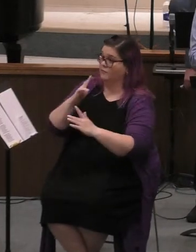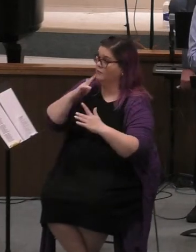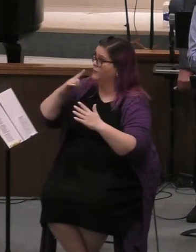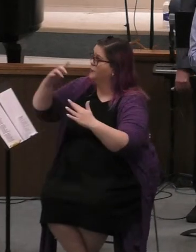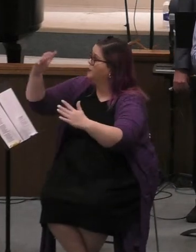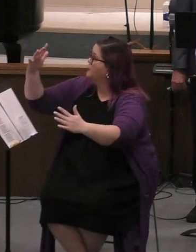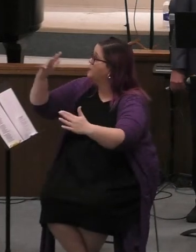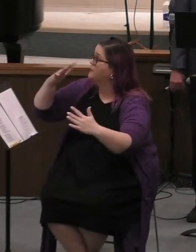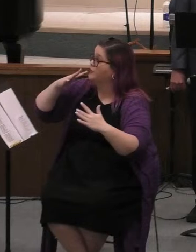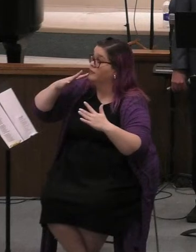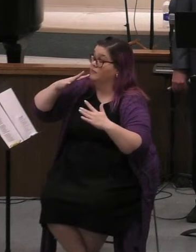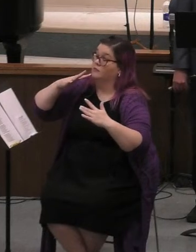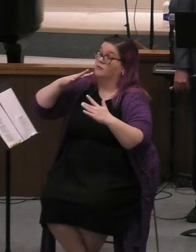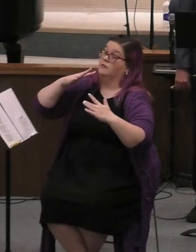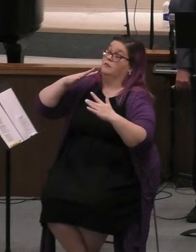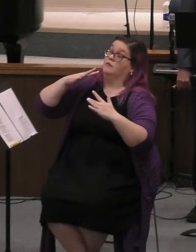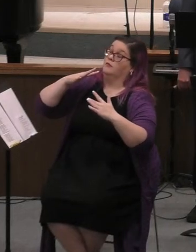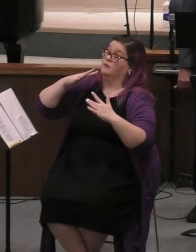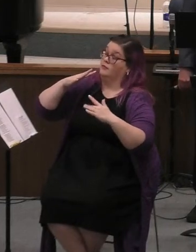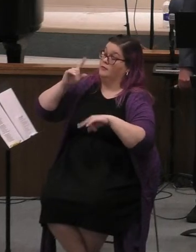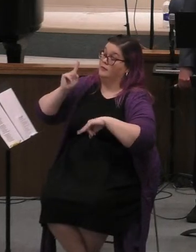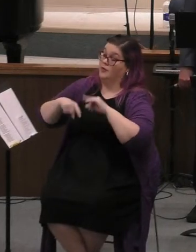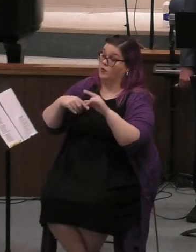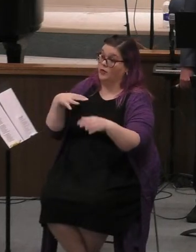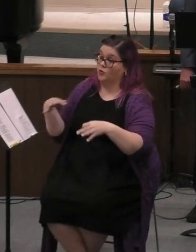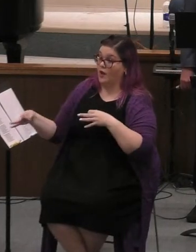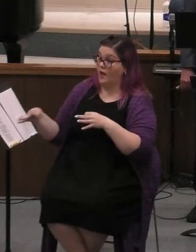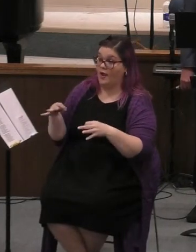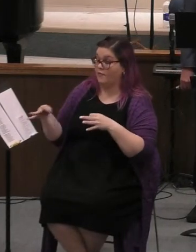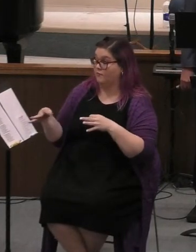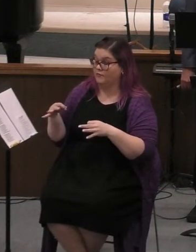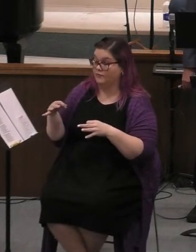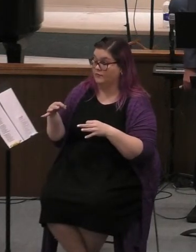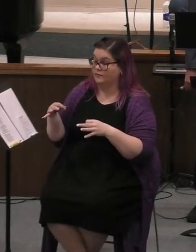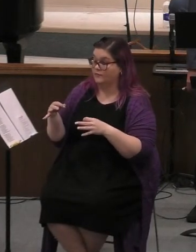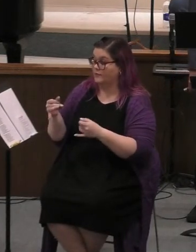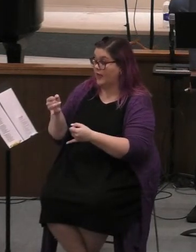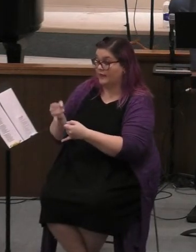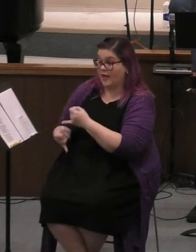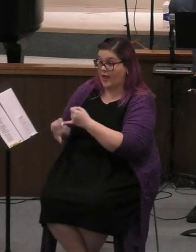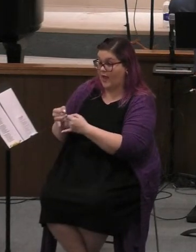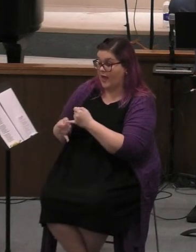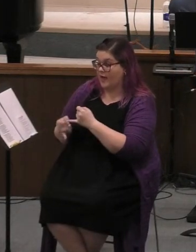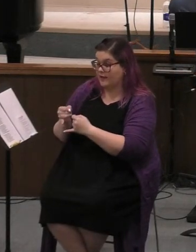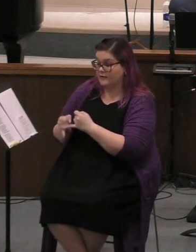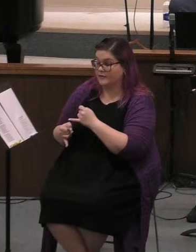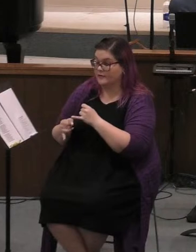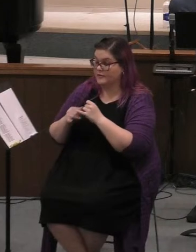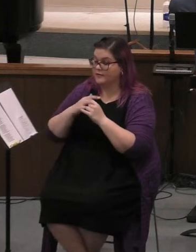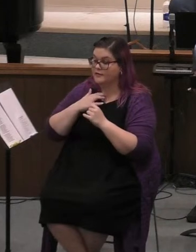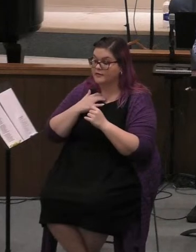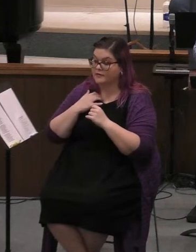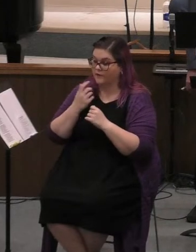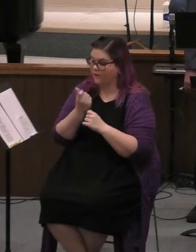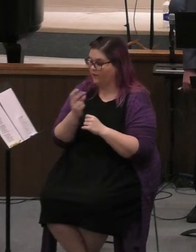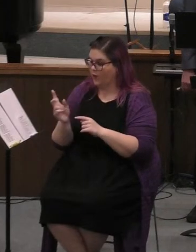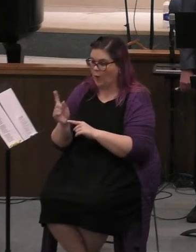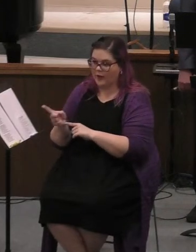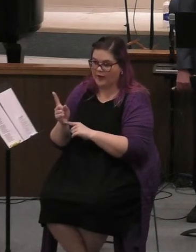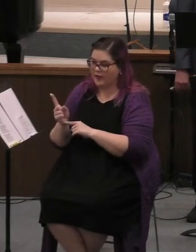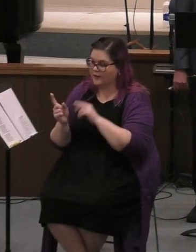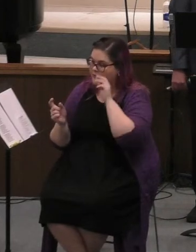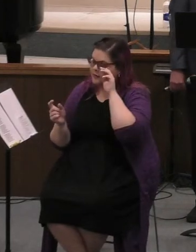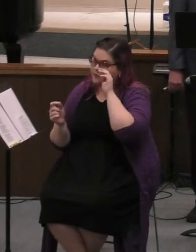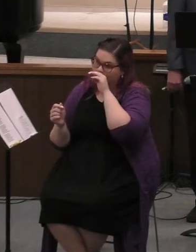absolutely, you can't describe it. And certainly that last few minutes of the conference,